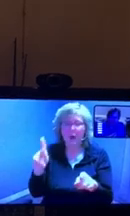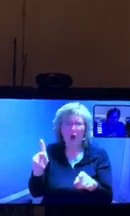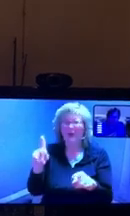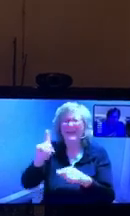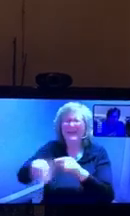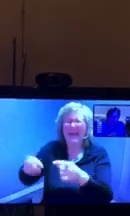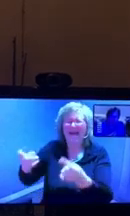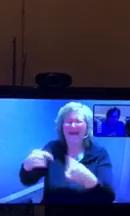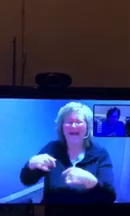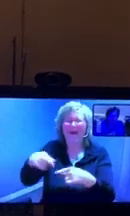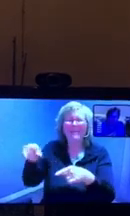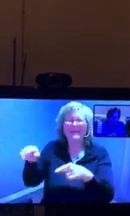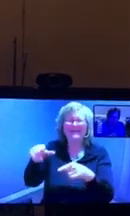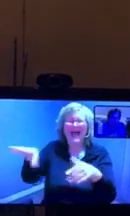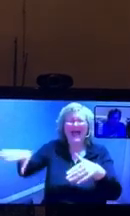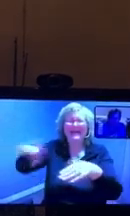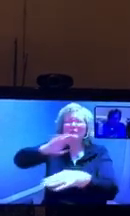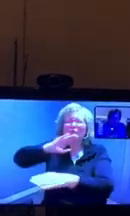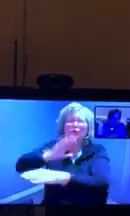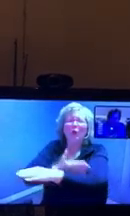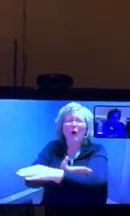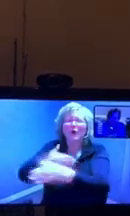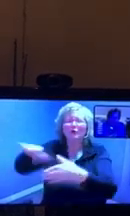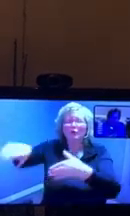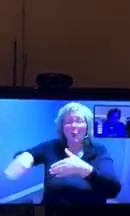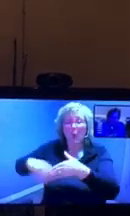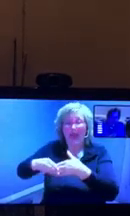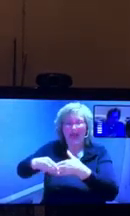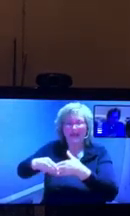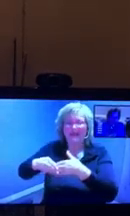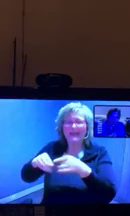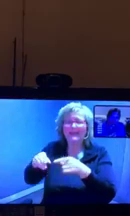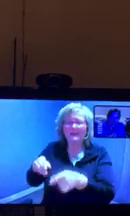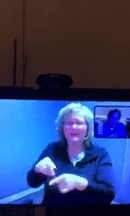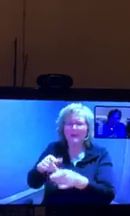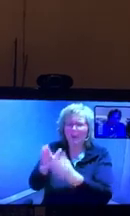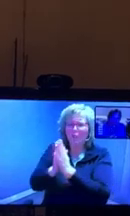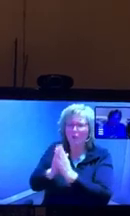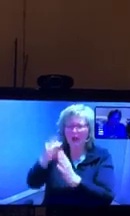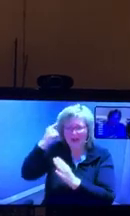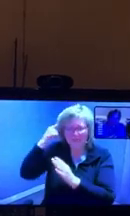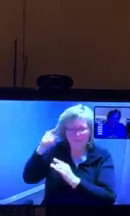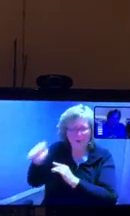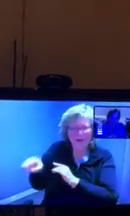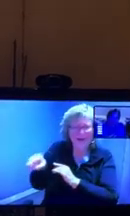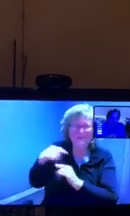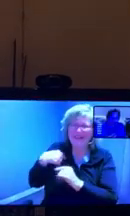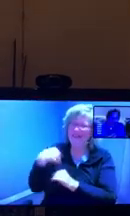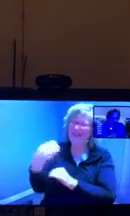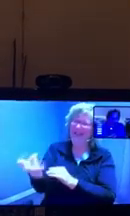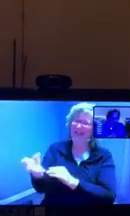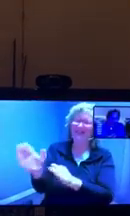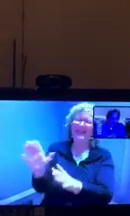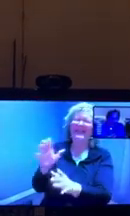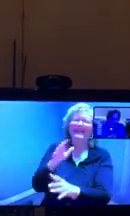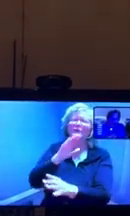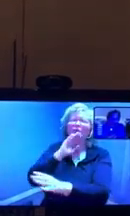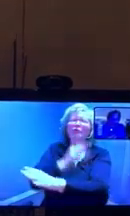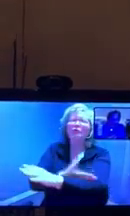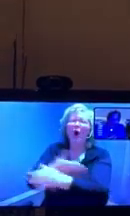sends his love and greeting to all of you, and by the way, pray for Mark. He's been writing his daughter off today. Stephen, I'll share this back to you, and thanks for having me